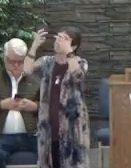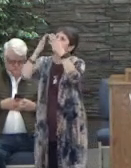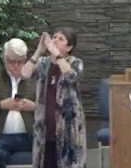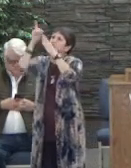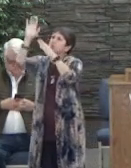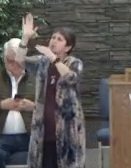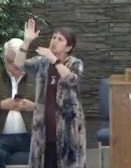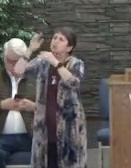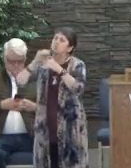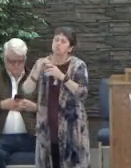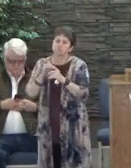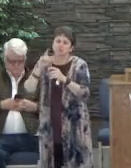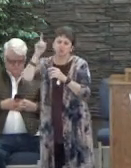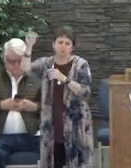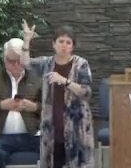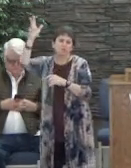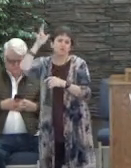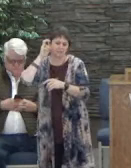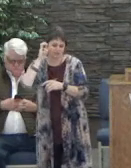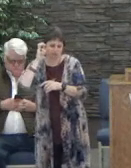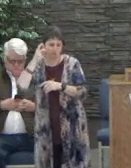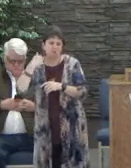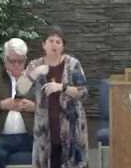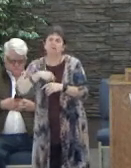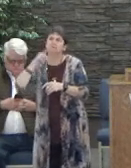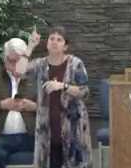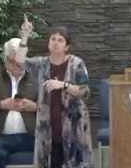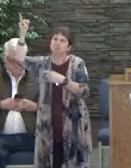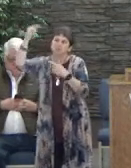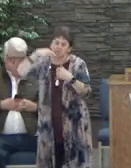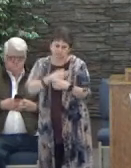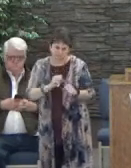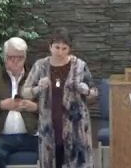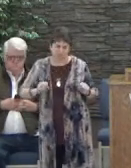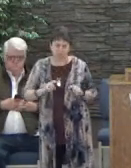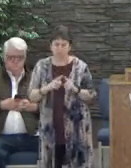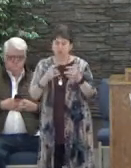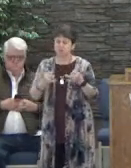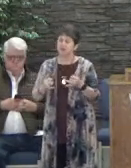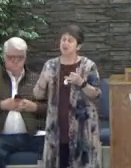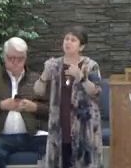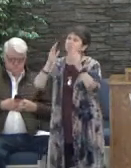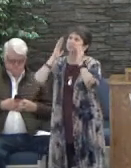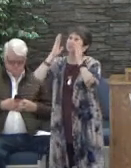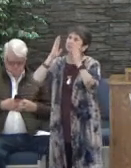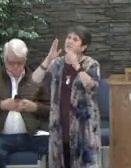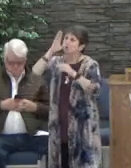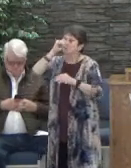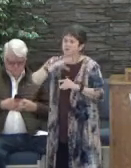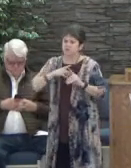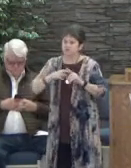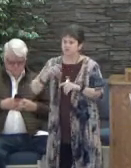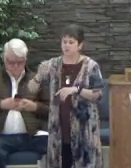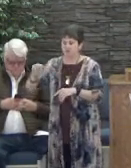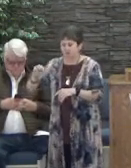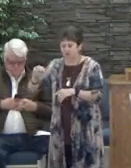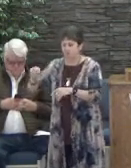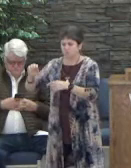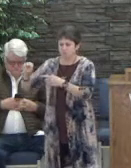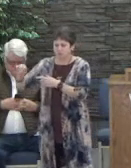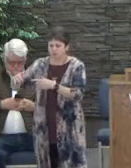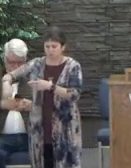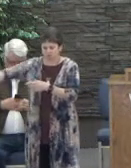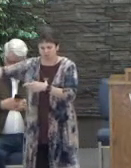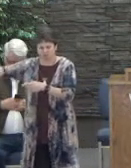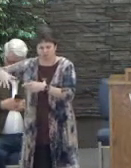in your distress, and you will hear us and save us. But now here are men from Ammon, Moab, Mount Seir,